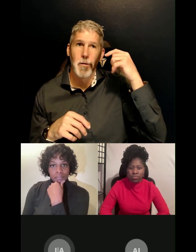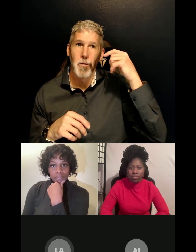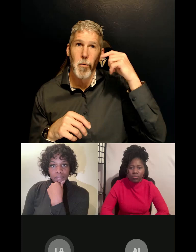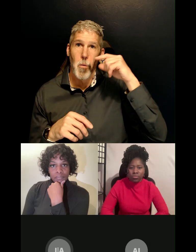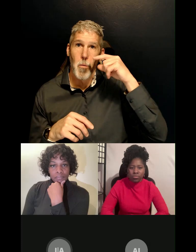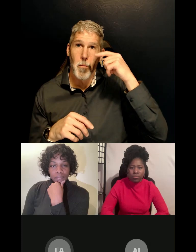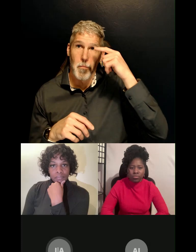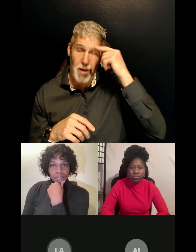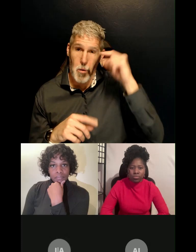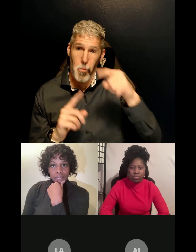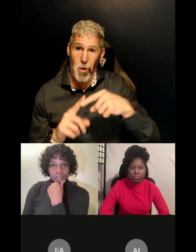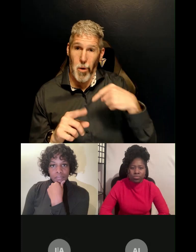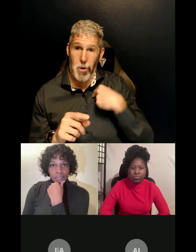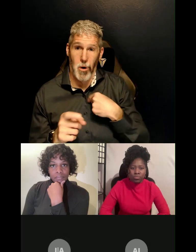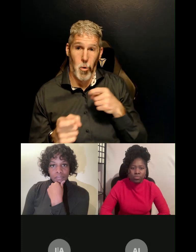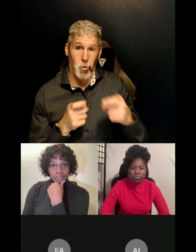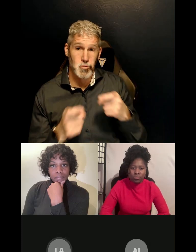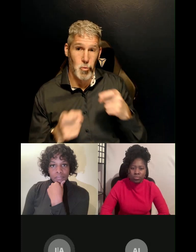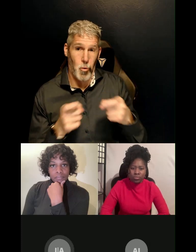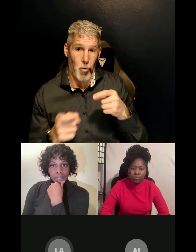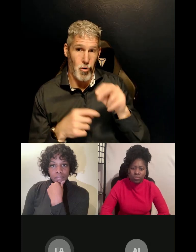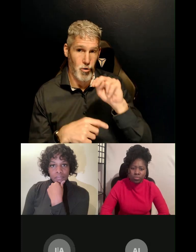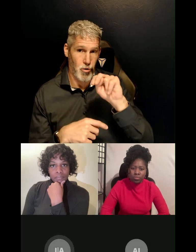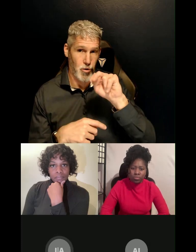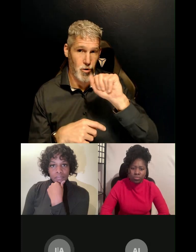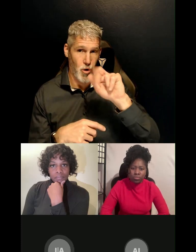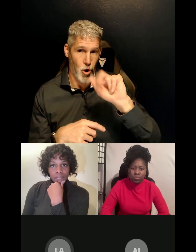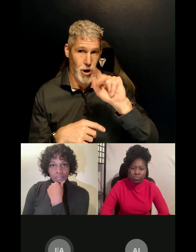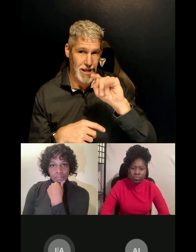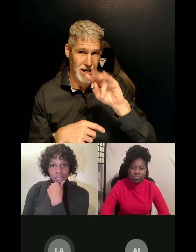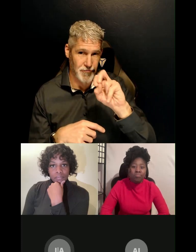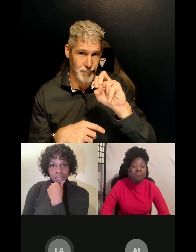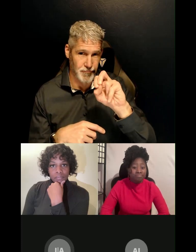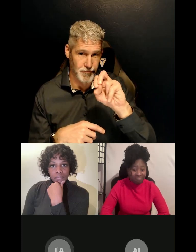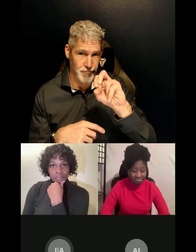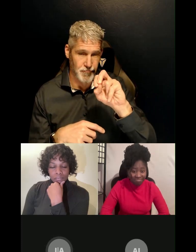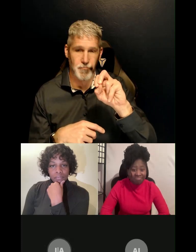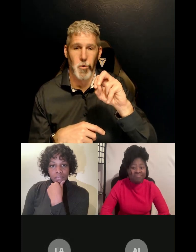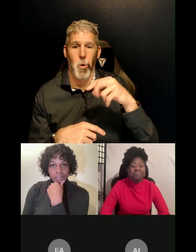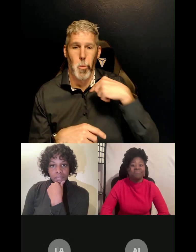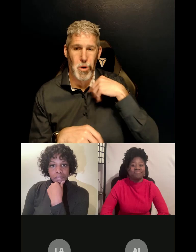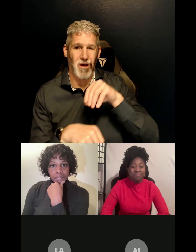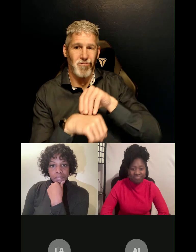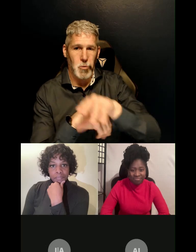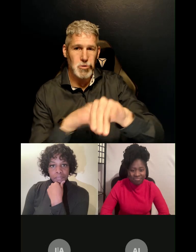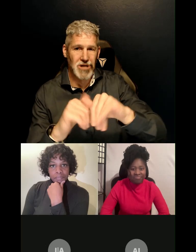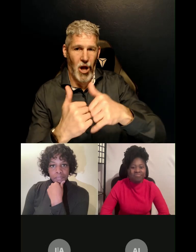industry? Why is that important? Because when we control the narrative,